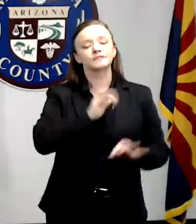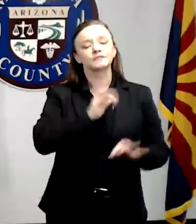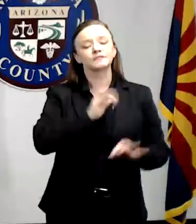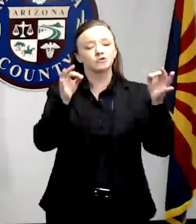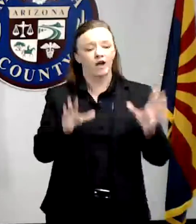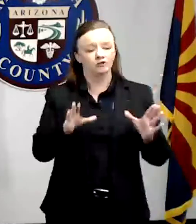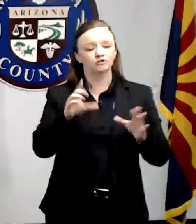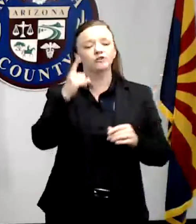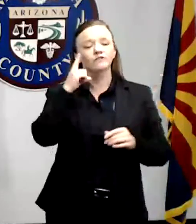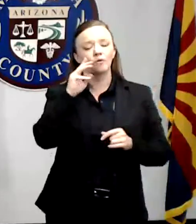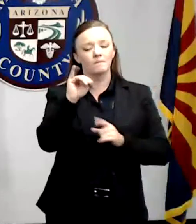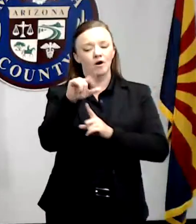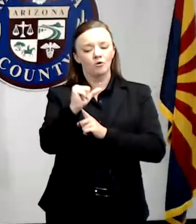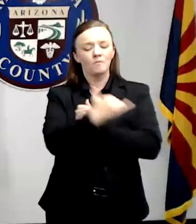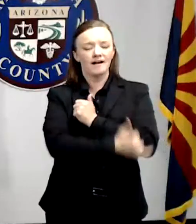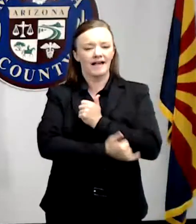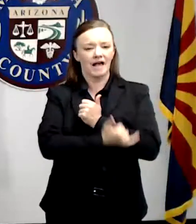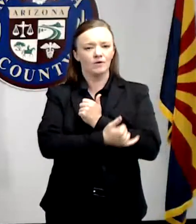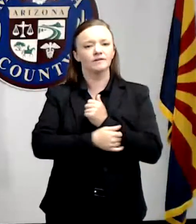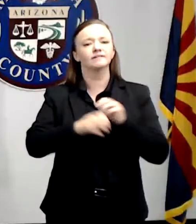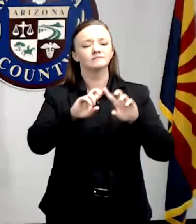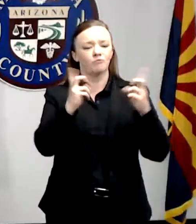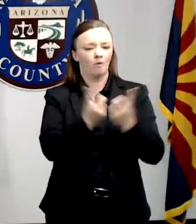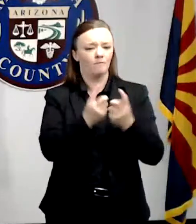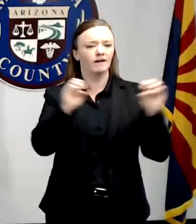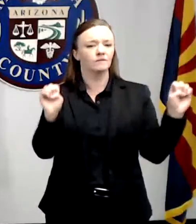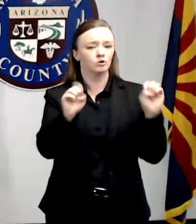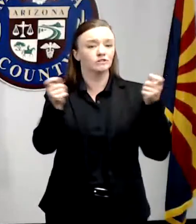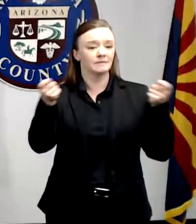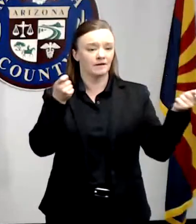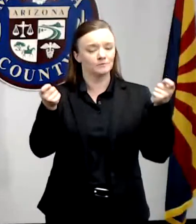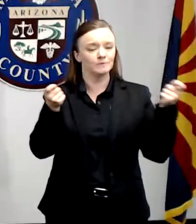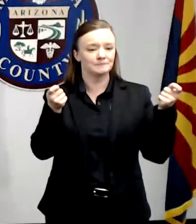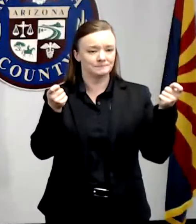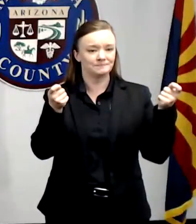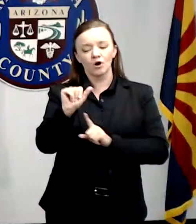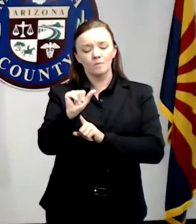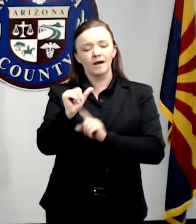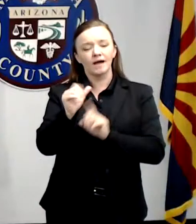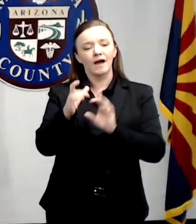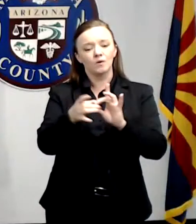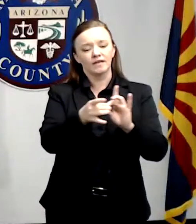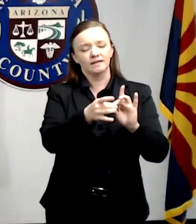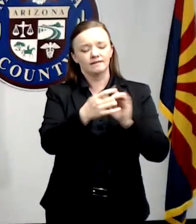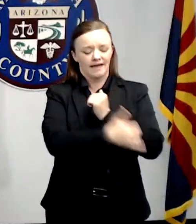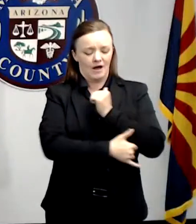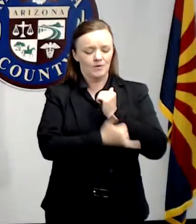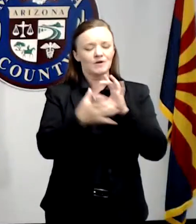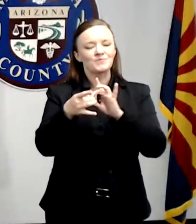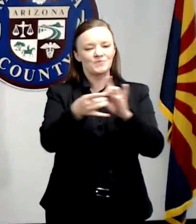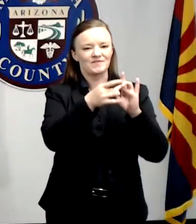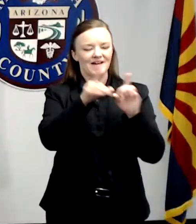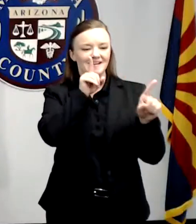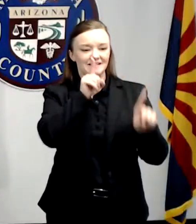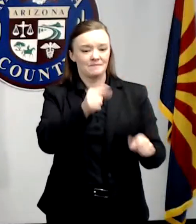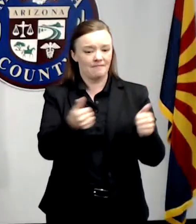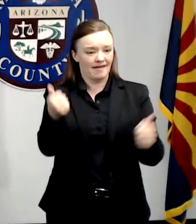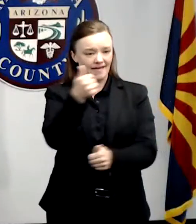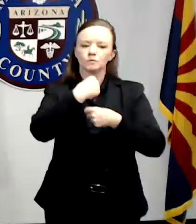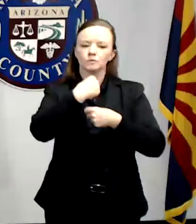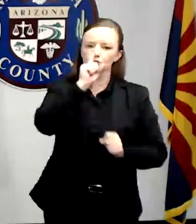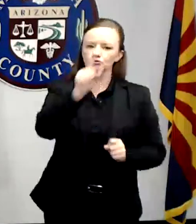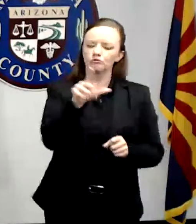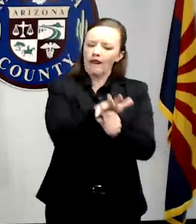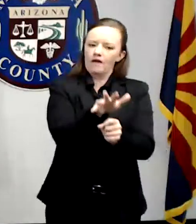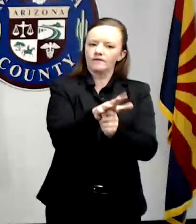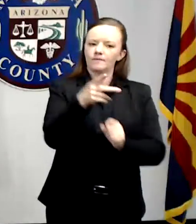Bertrowley, and I'm the Director of the Maricopa County Department of Emergency Management. The Maricopa County Unified Command, which includes the combined efforts